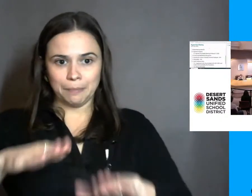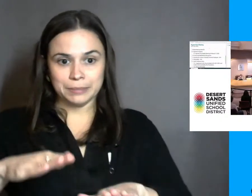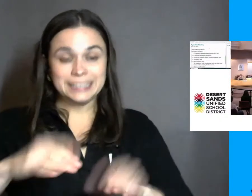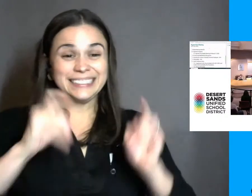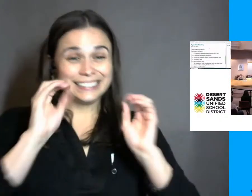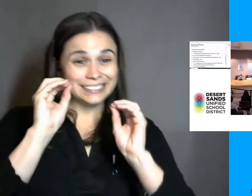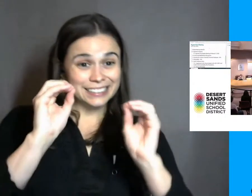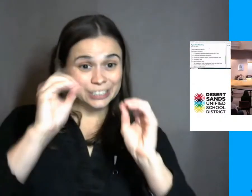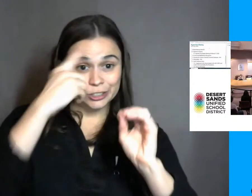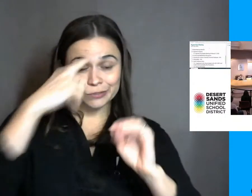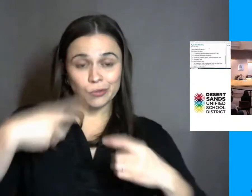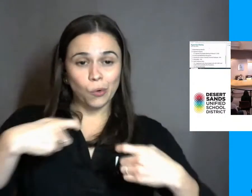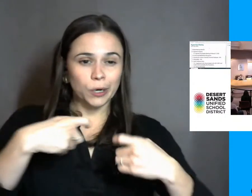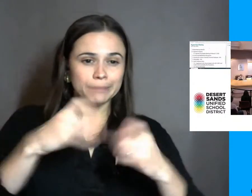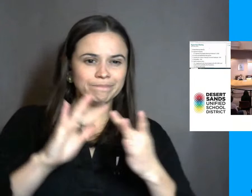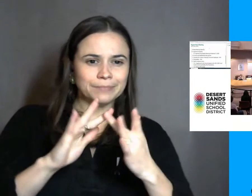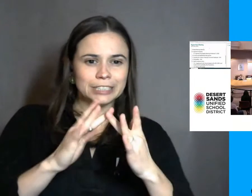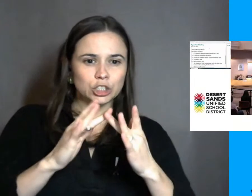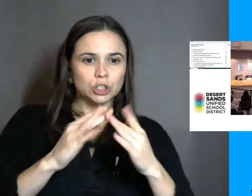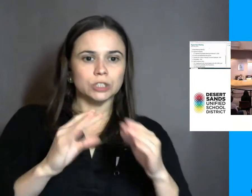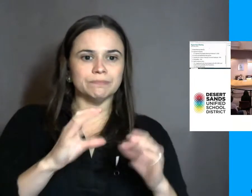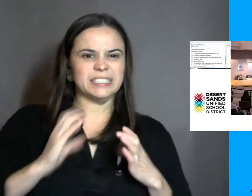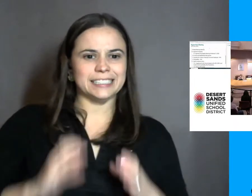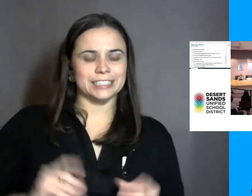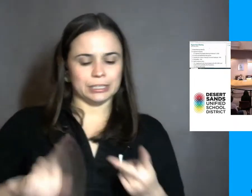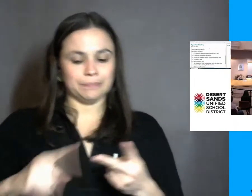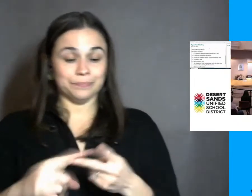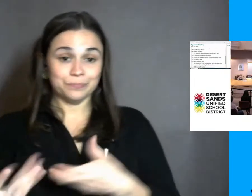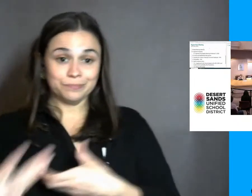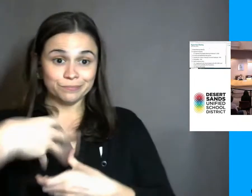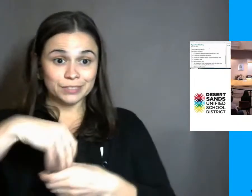citizenship, engaging families, and